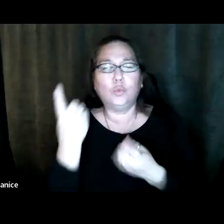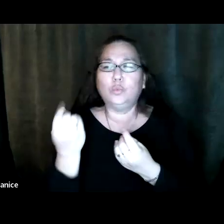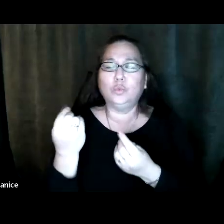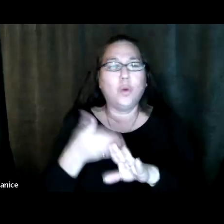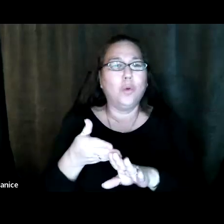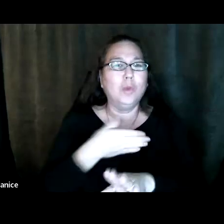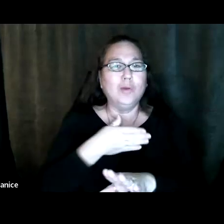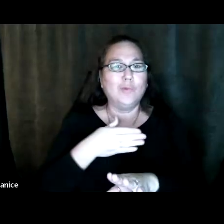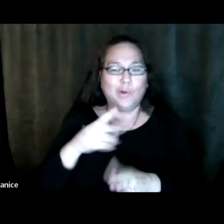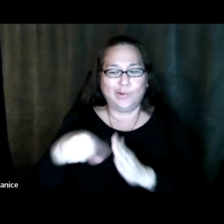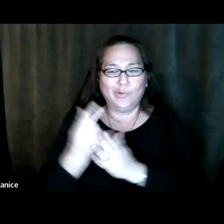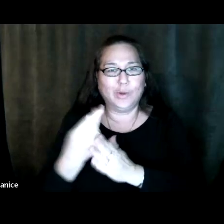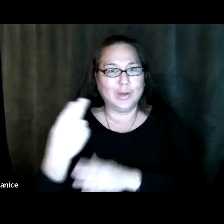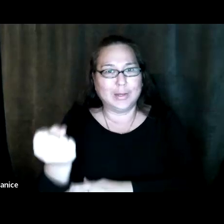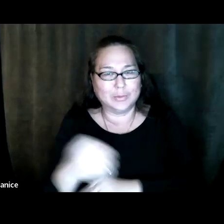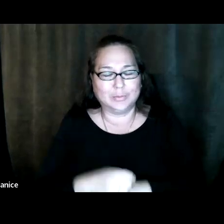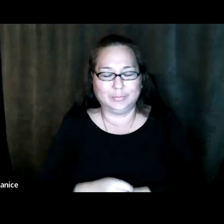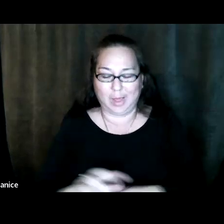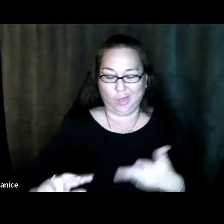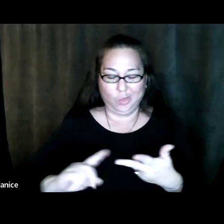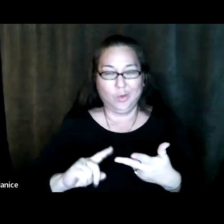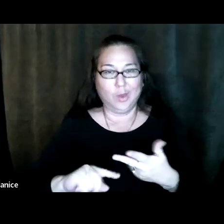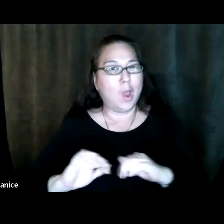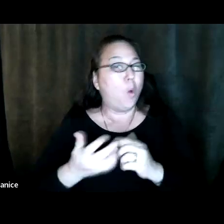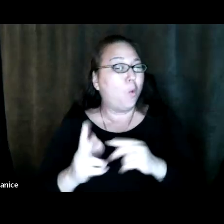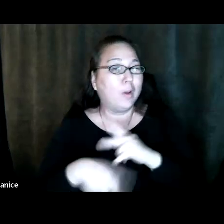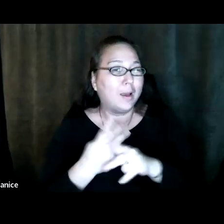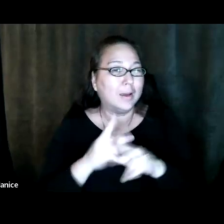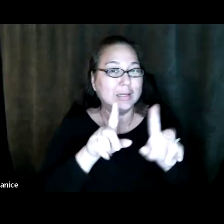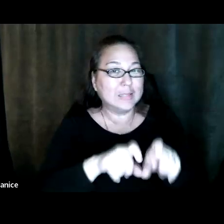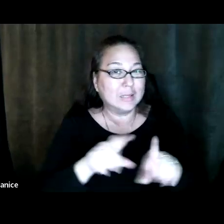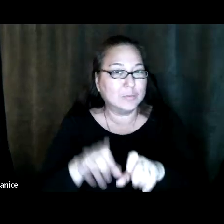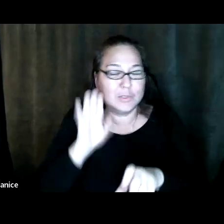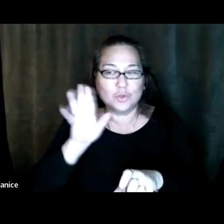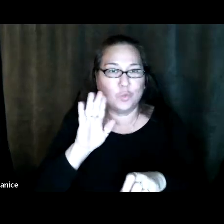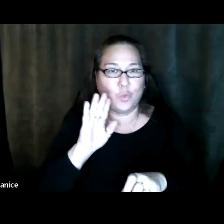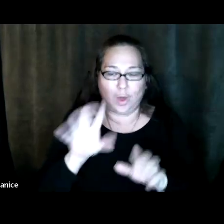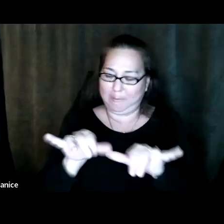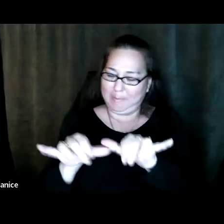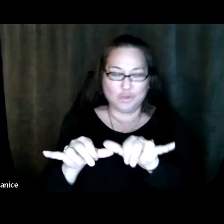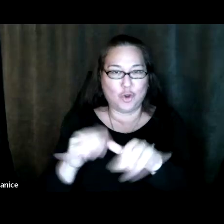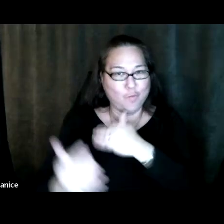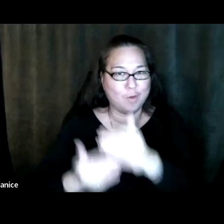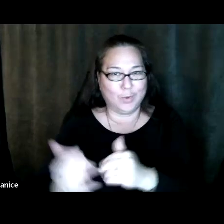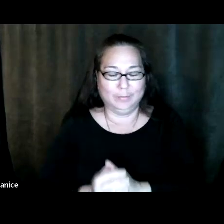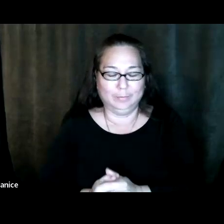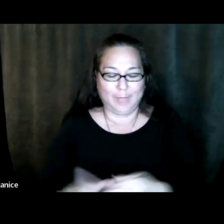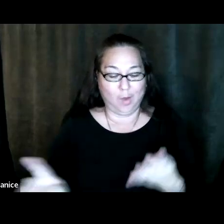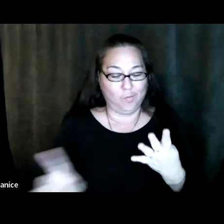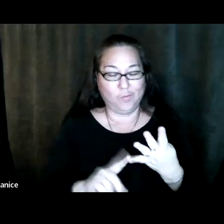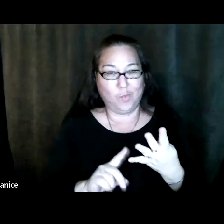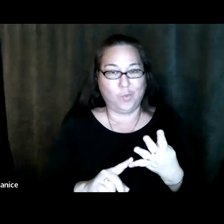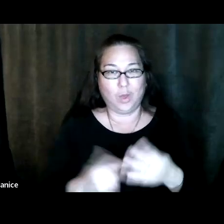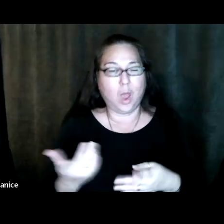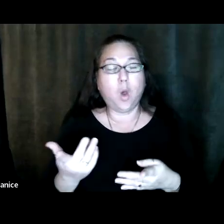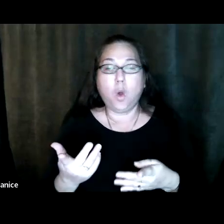school? 3, what kind of assessments will be used to measure progress? 4, what will all of our children